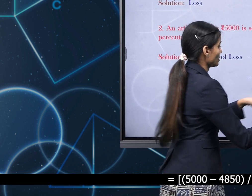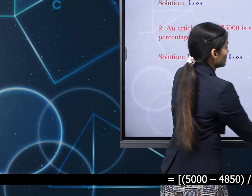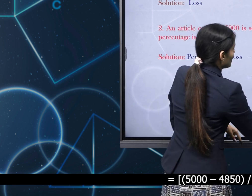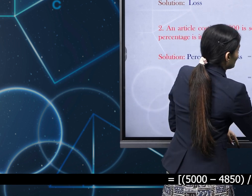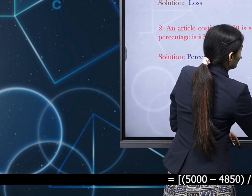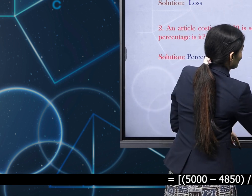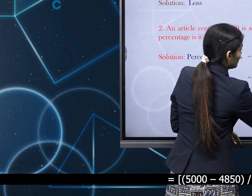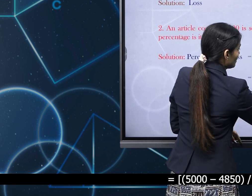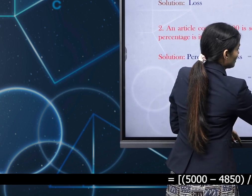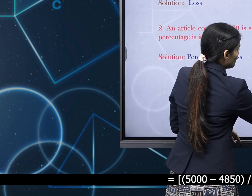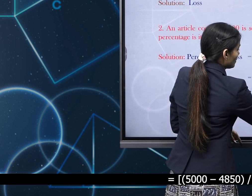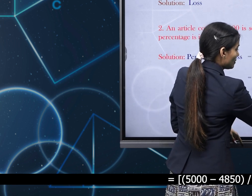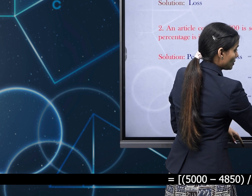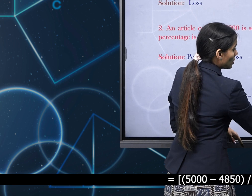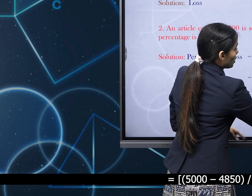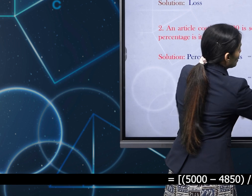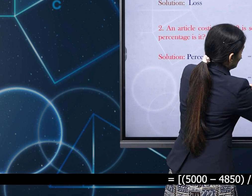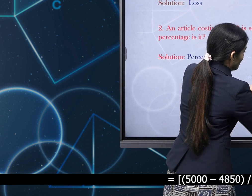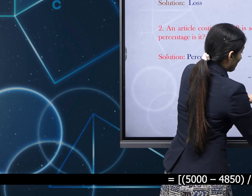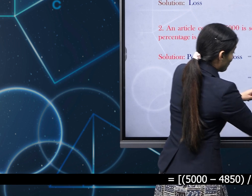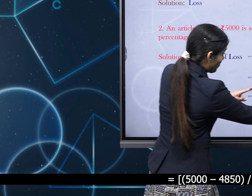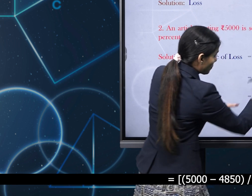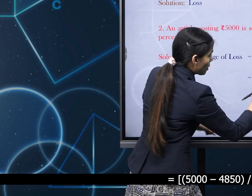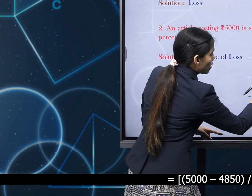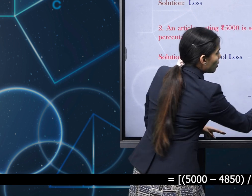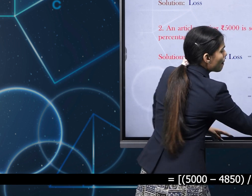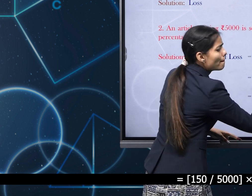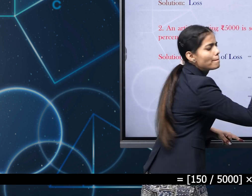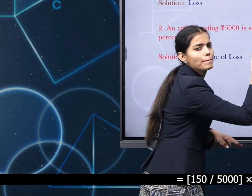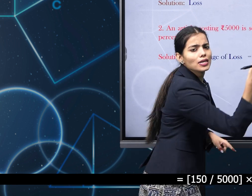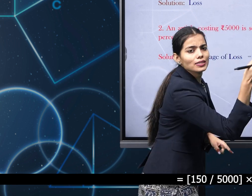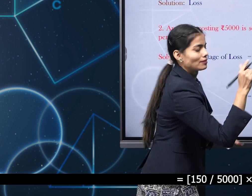is equal to